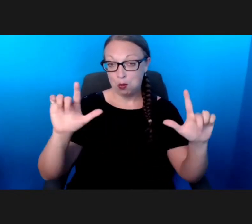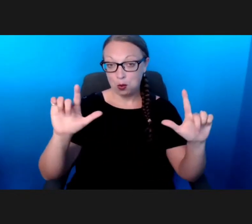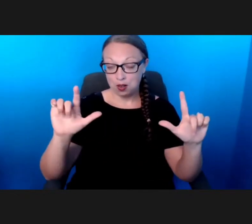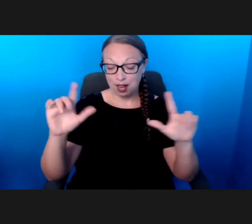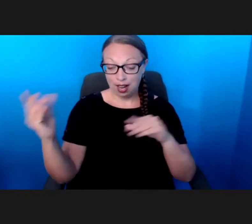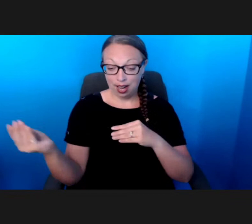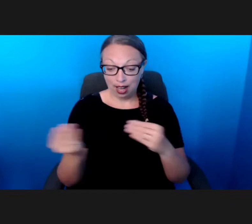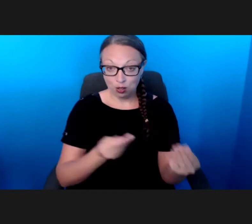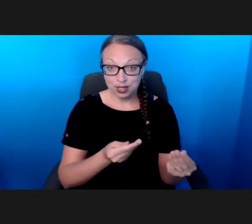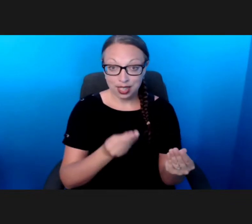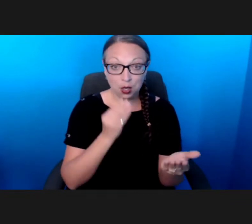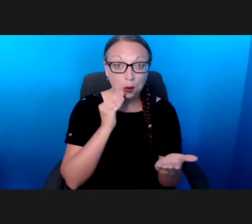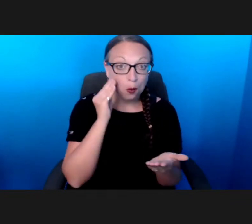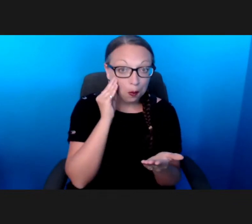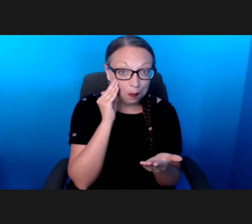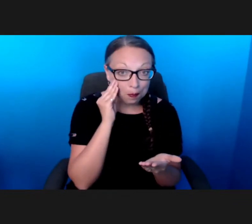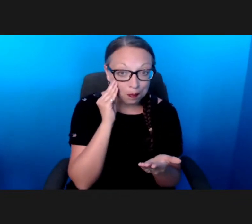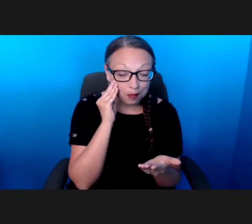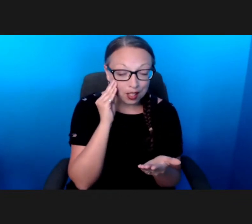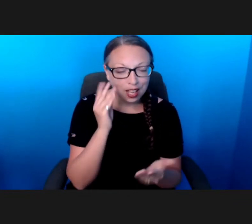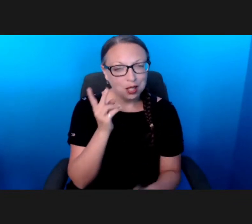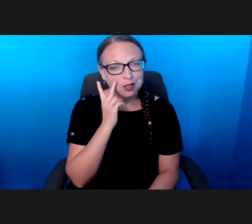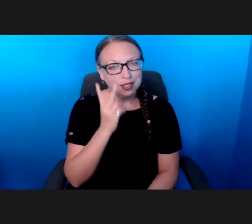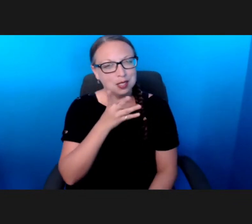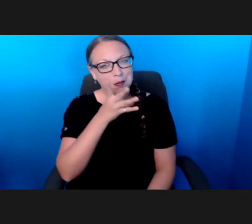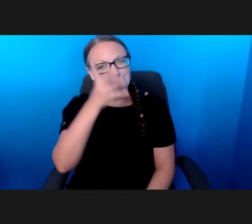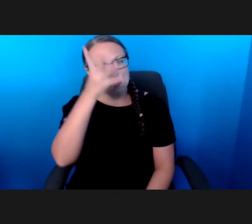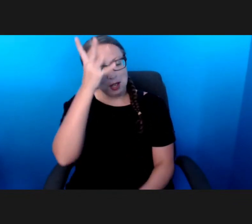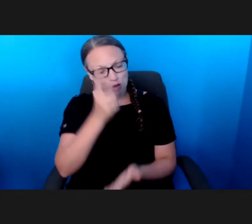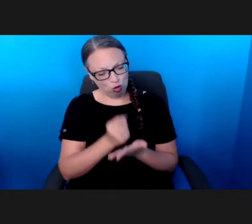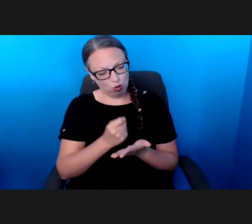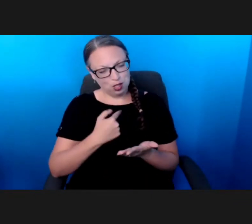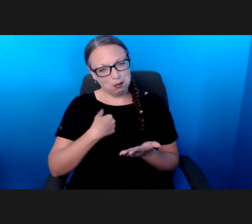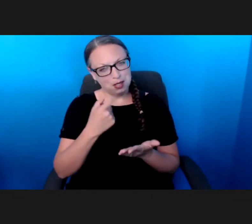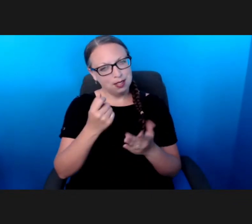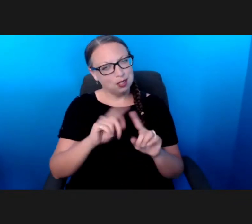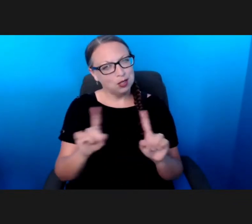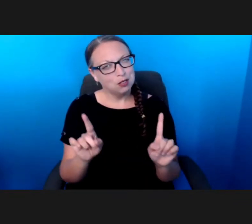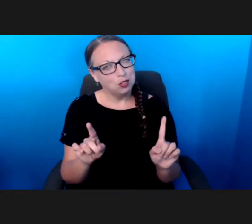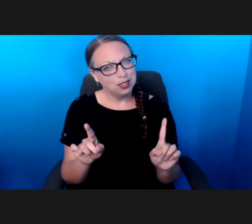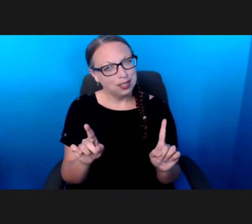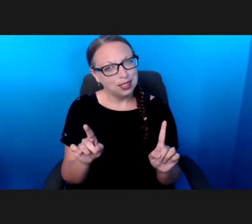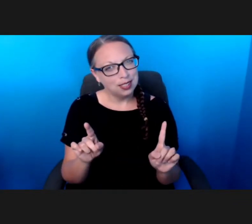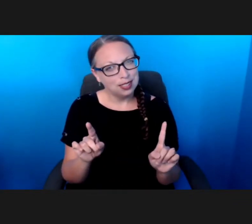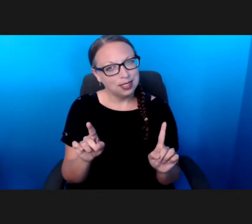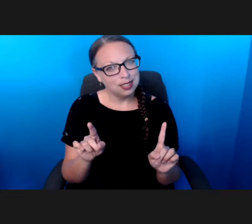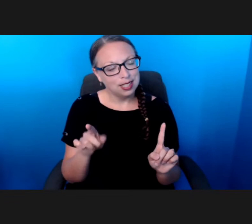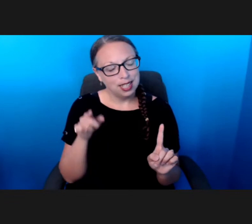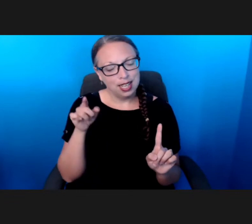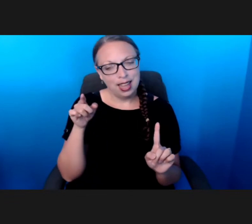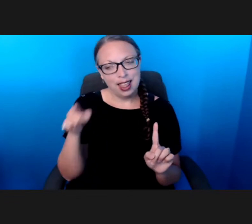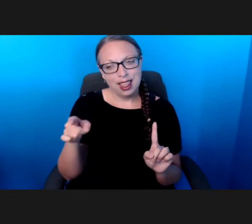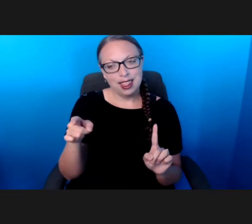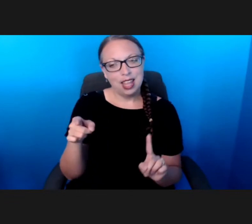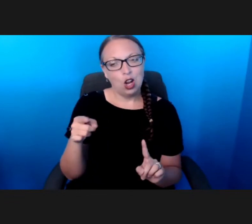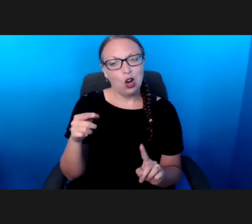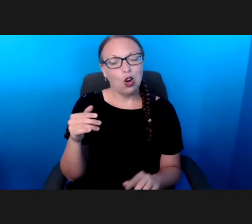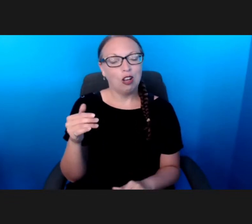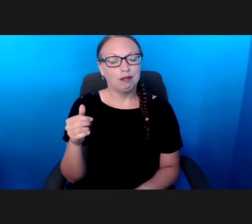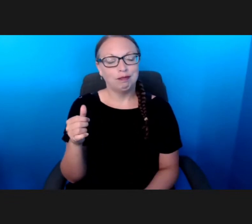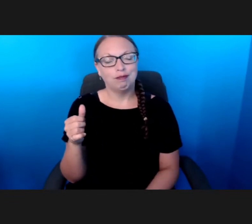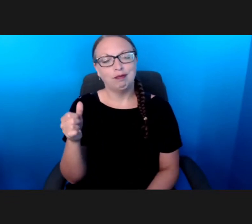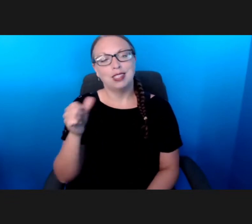could see that my parents were treating me a bit differently. Their denial had turned into shock and to a sort of